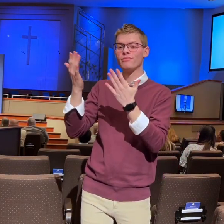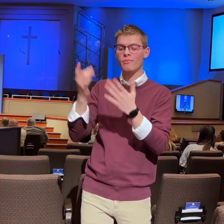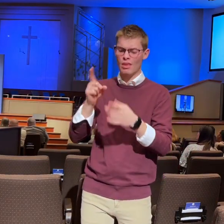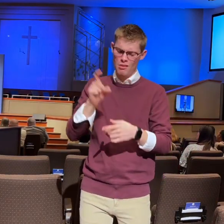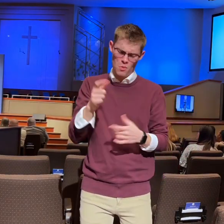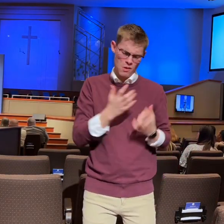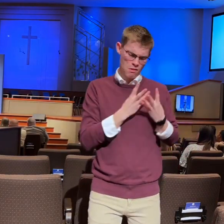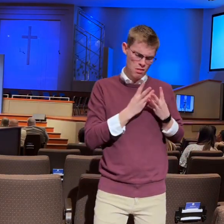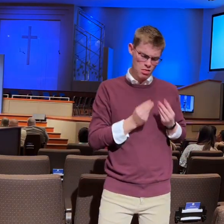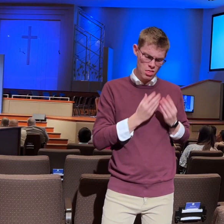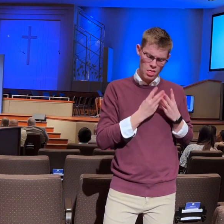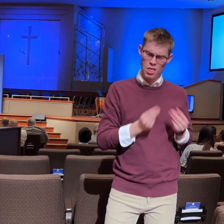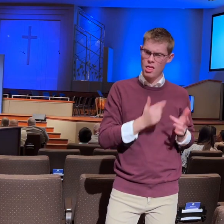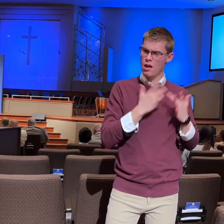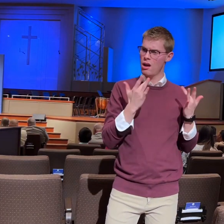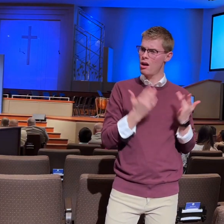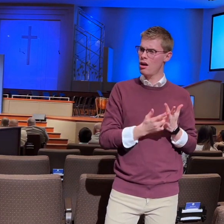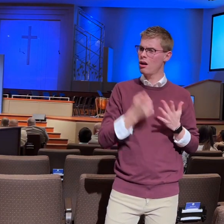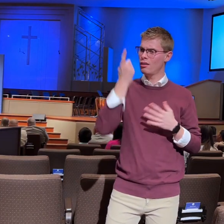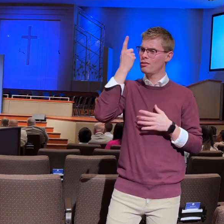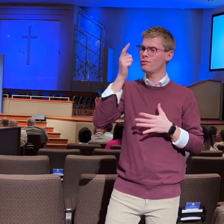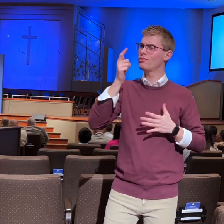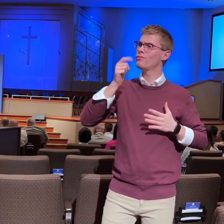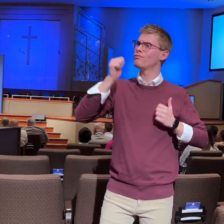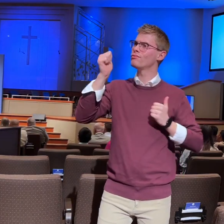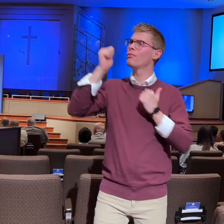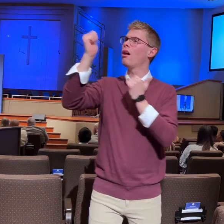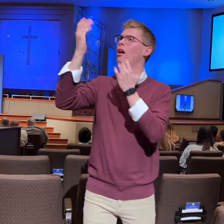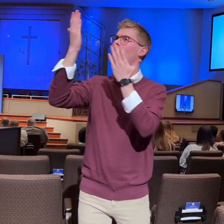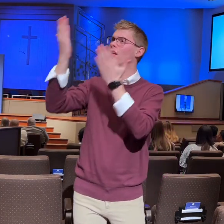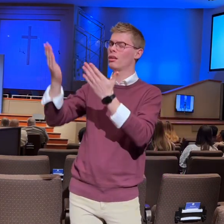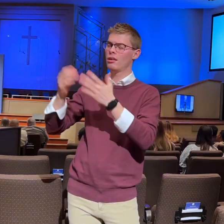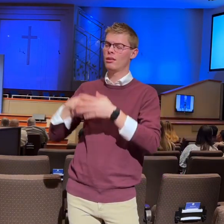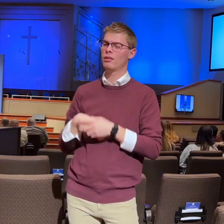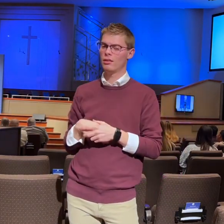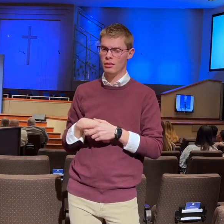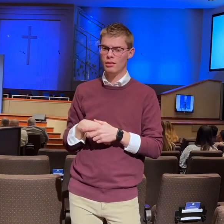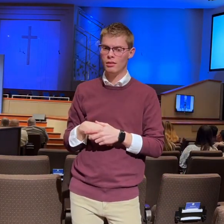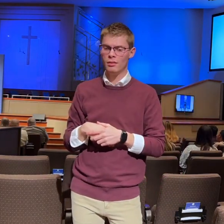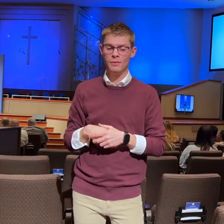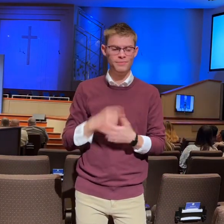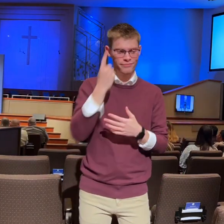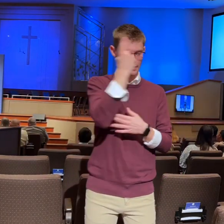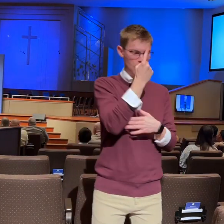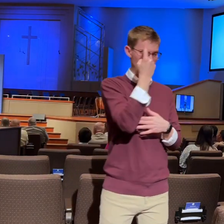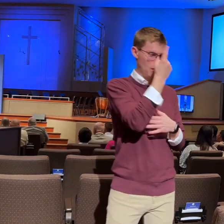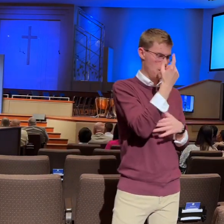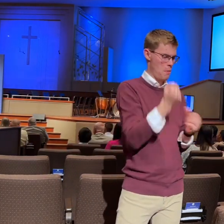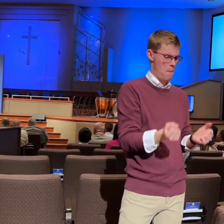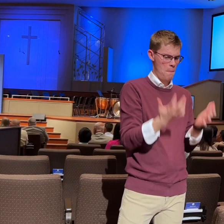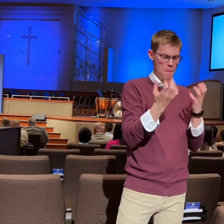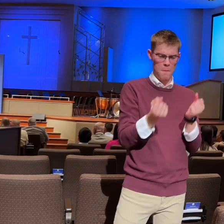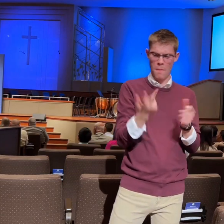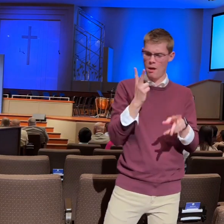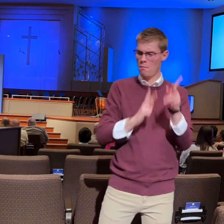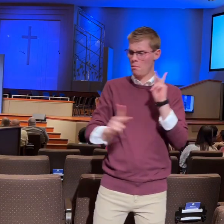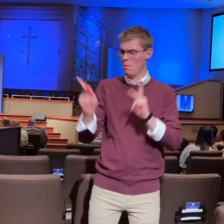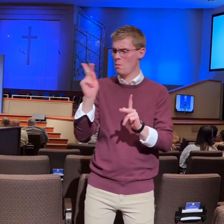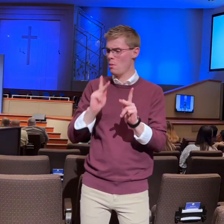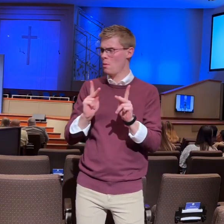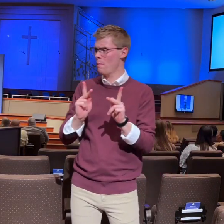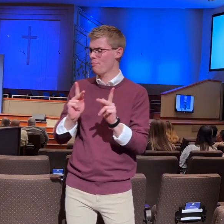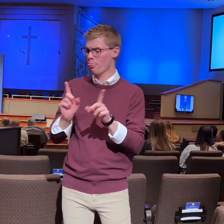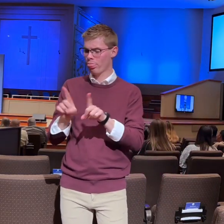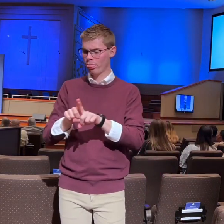for God. I think of so many who have apostatized in recent years. I think of this